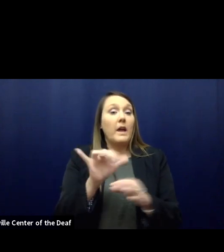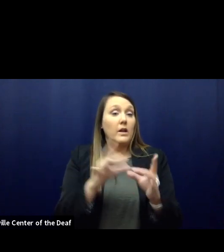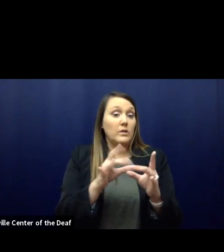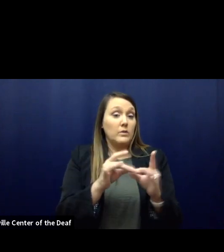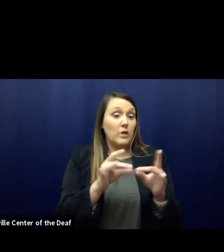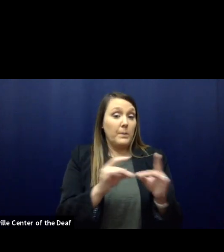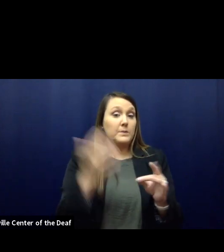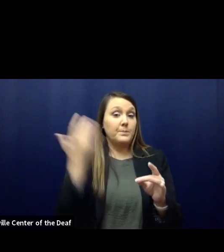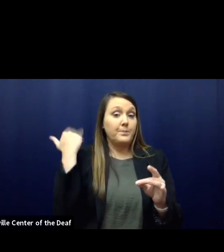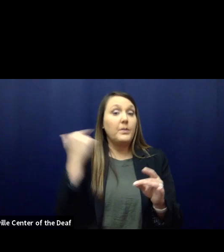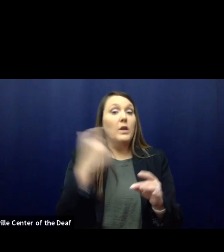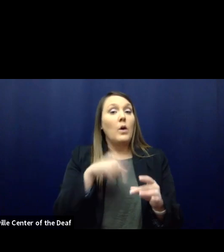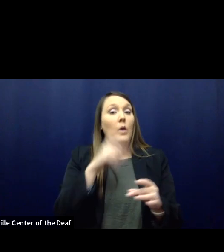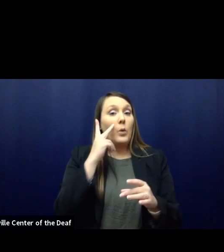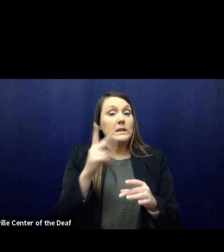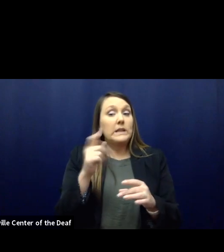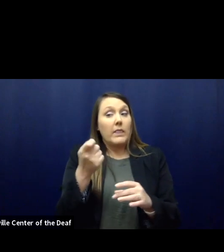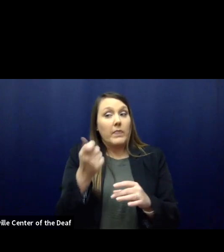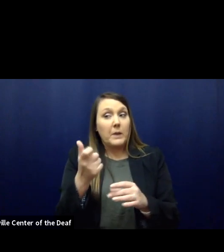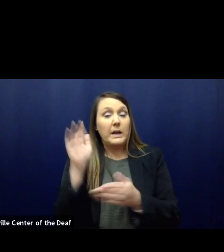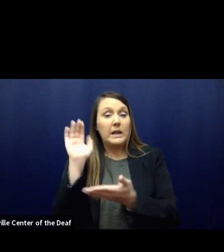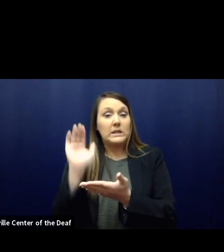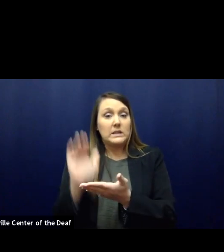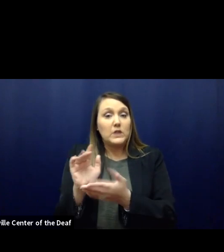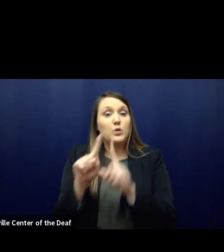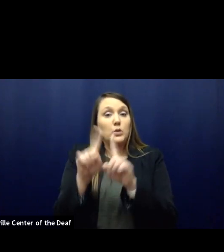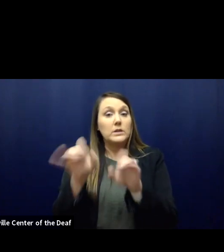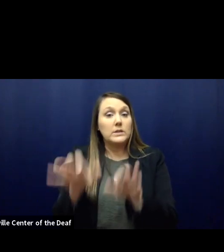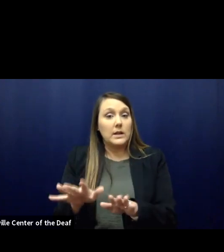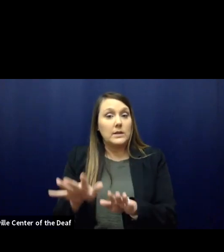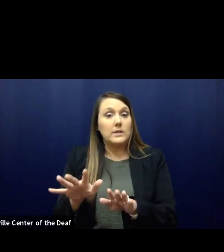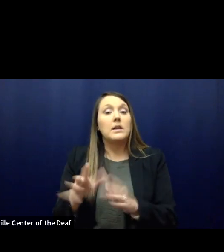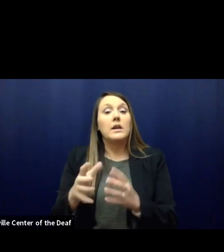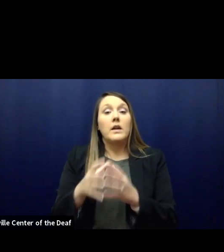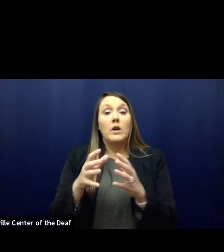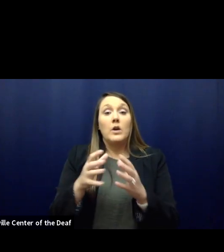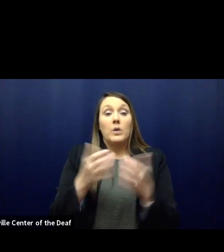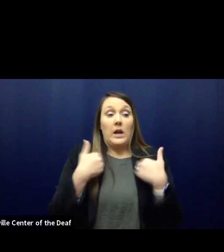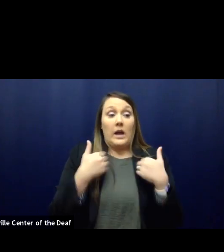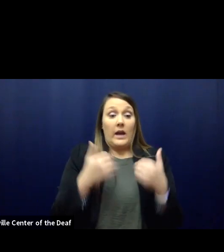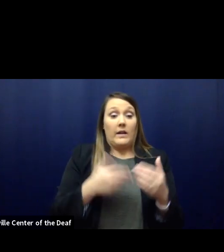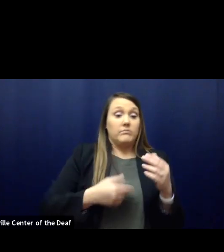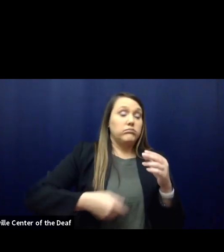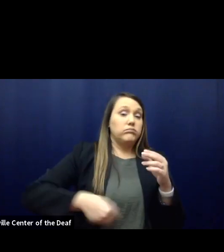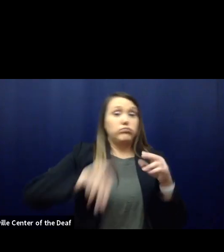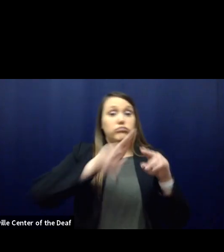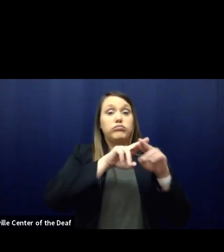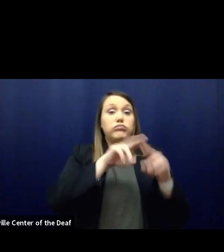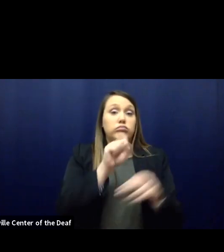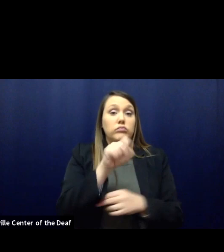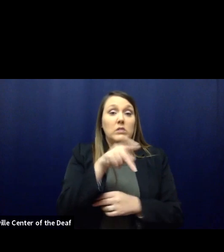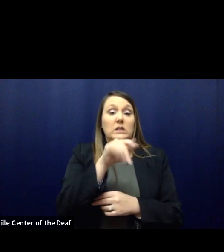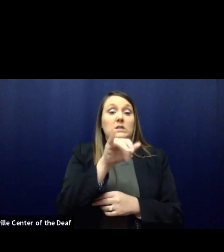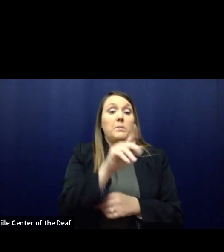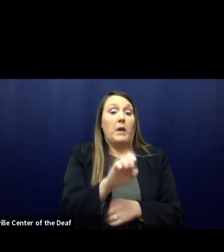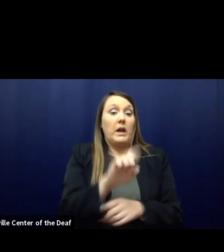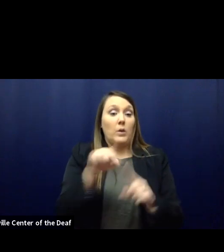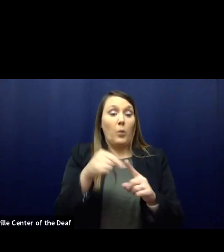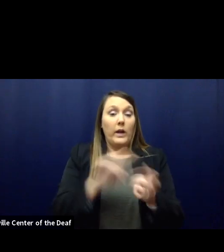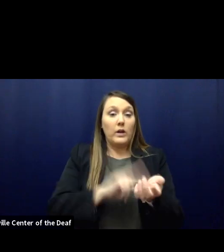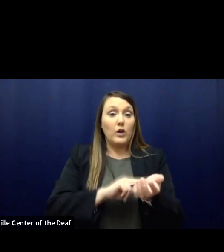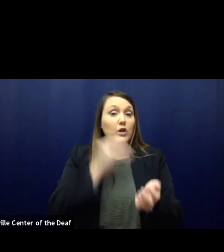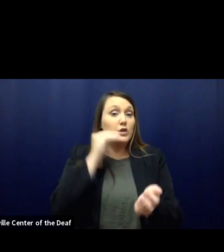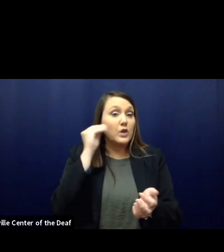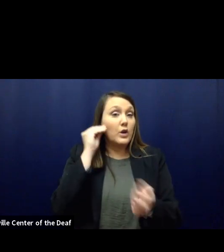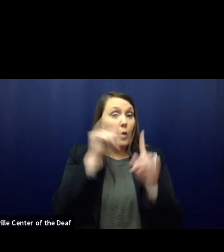that there has been a little bit of a decrease in testing. There was a huge spike a few weeks ago when there was a lot of nursing home testing